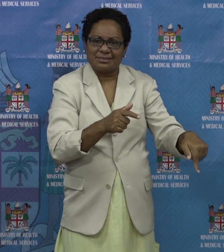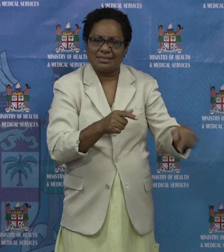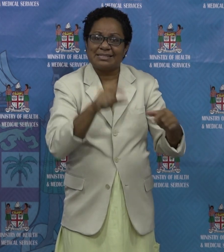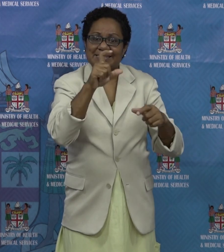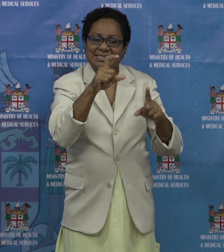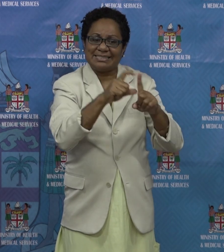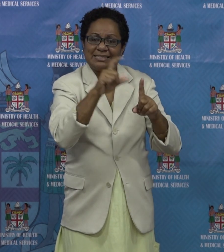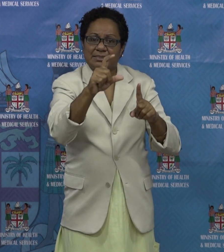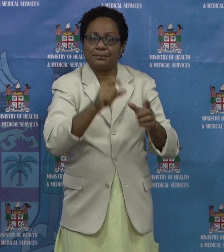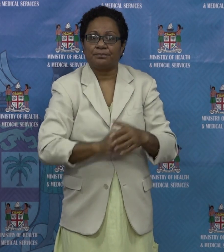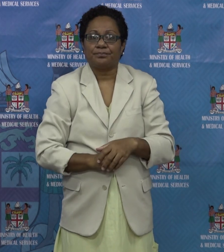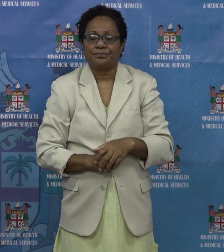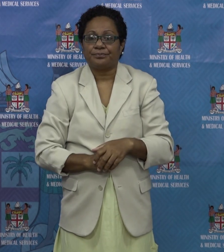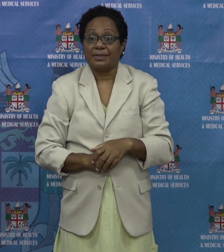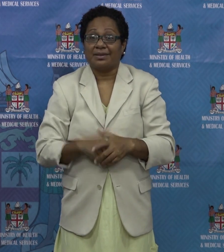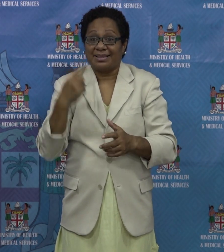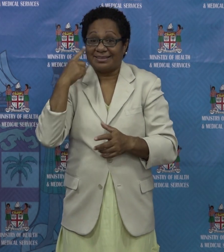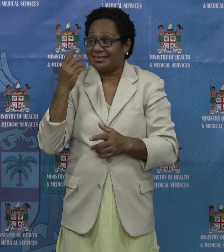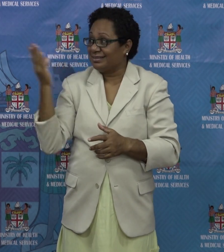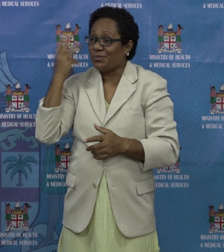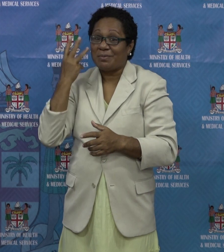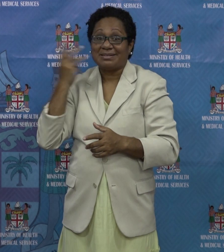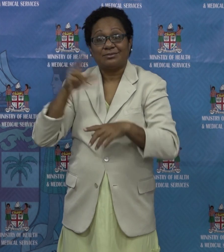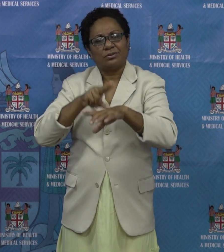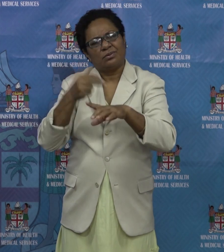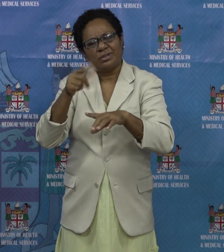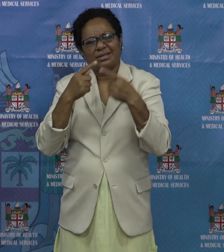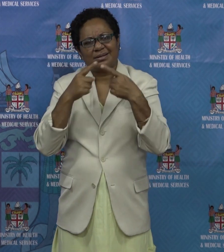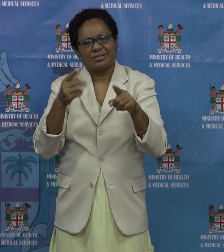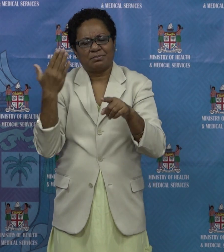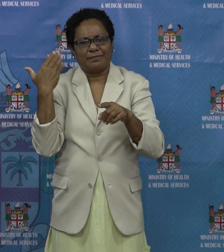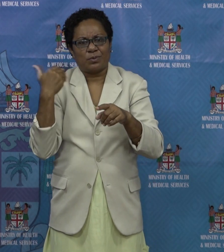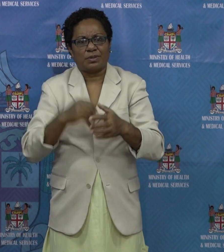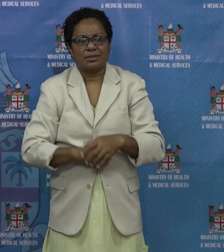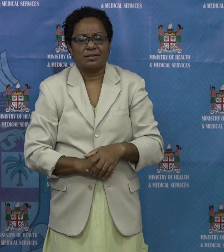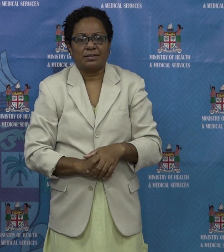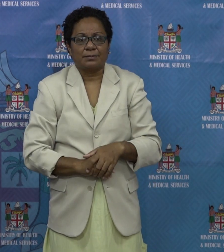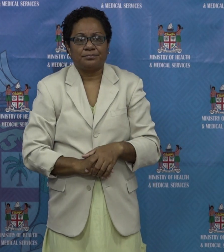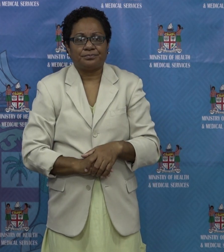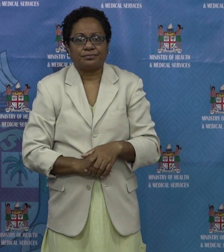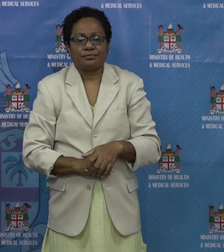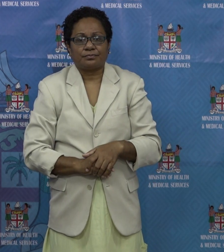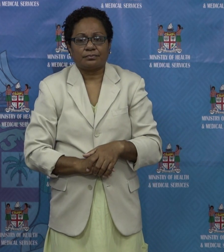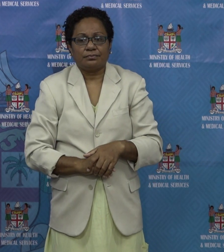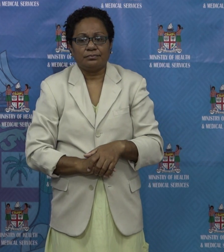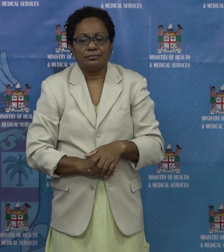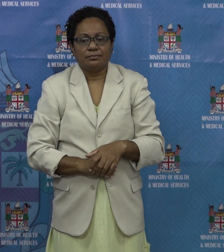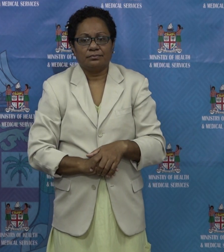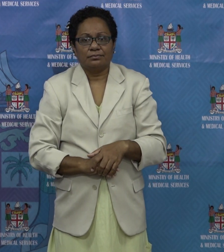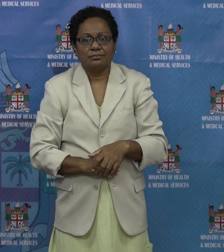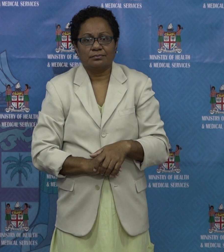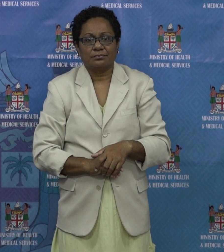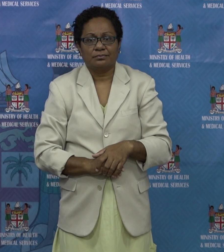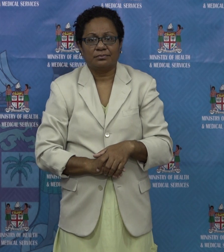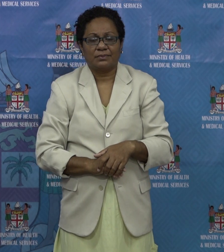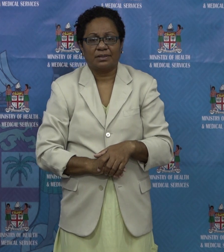One of the, I think Alicia touched on this, one of the biggest benefits of, I mean, we have